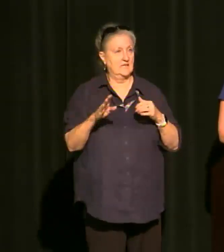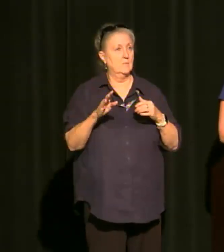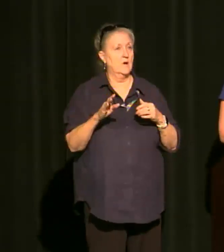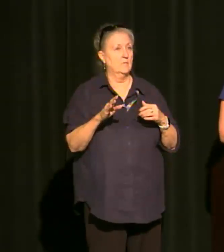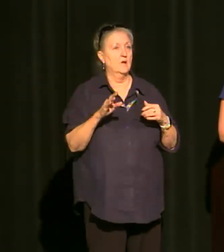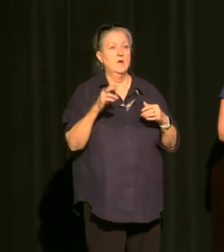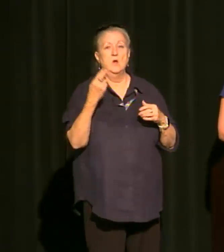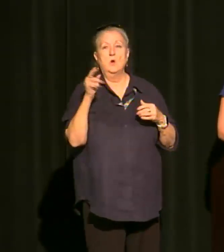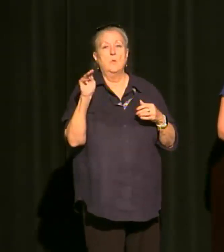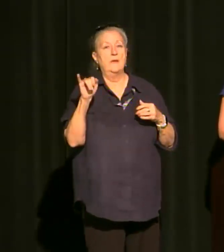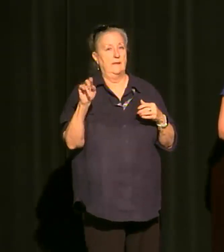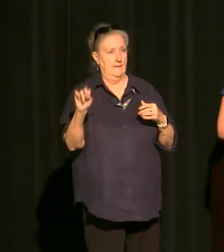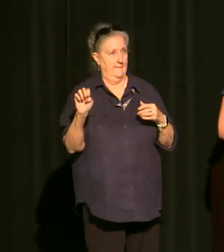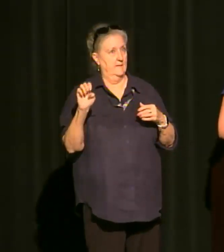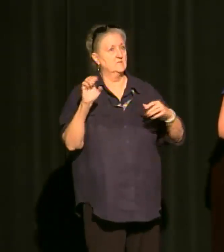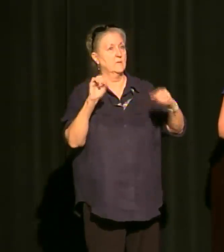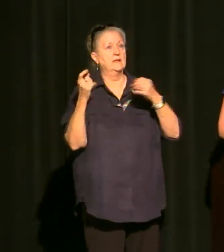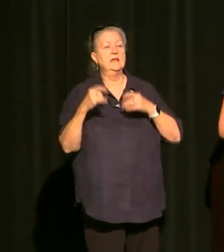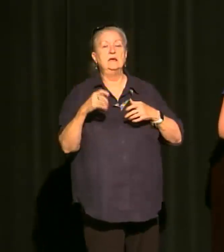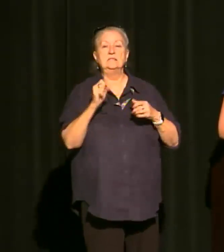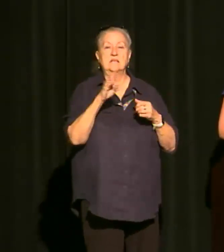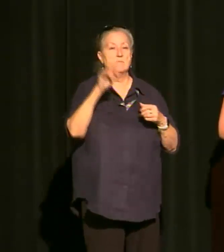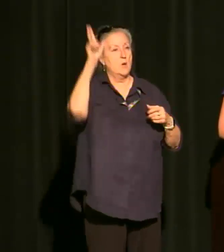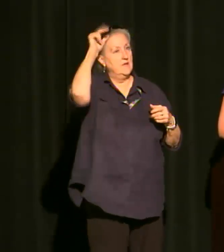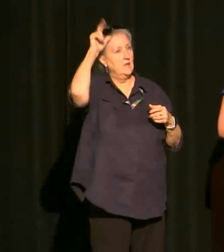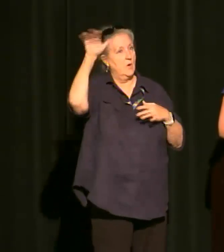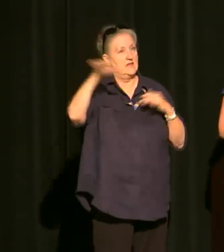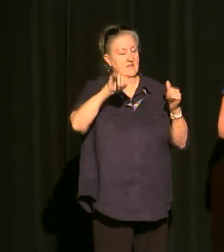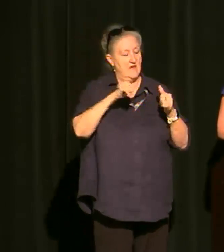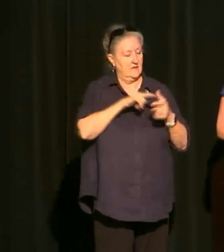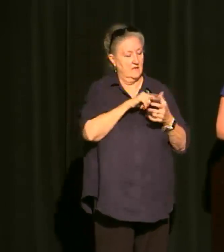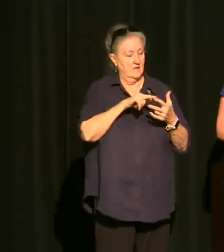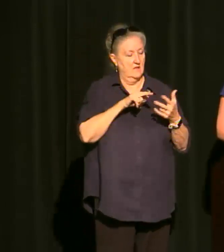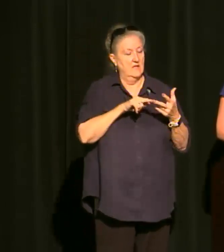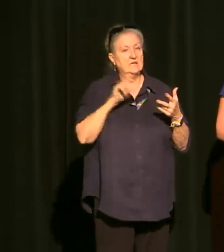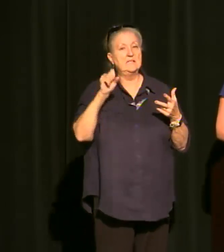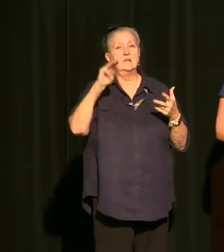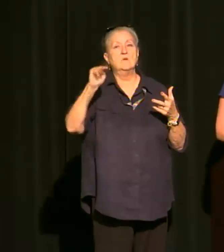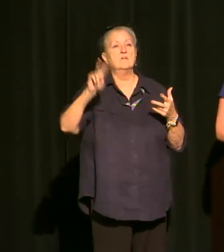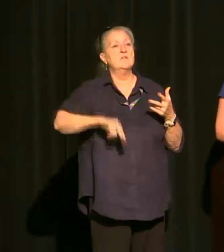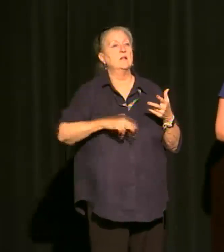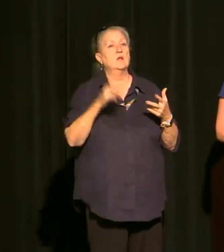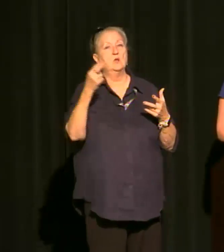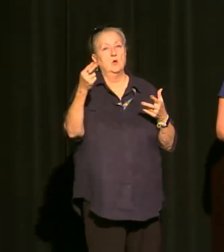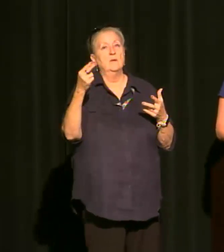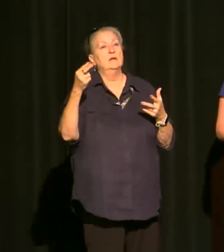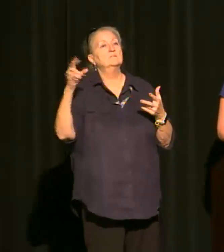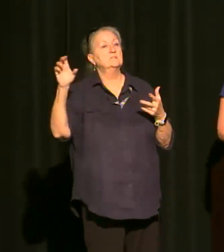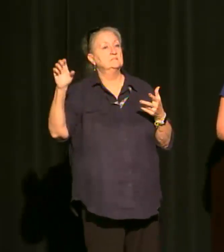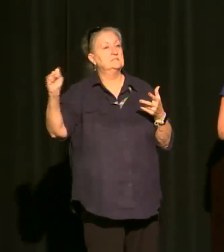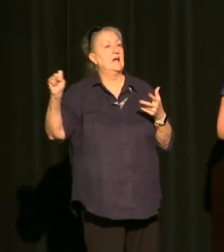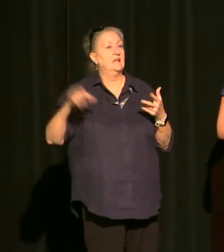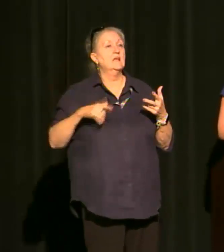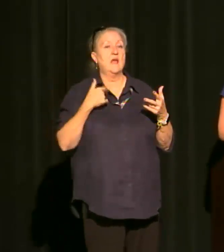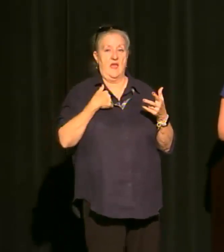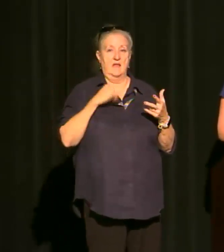Humane Society, Santa Barbara Equine Evac, the Santa Maria Valley Humane Society,